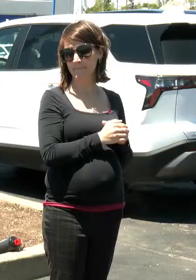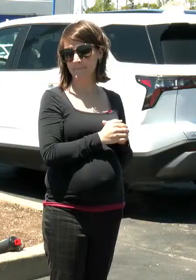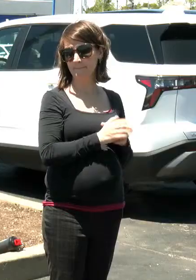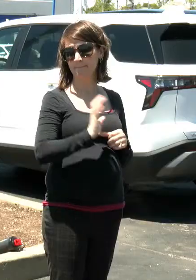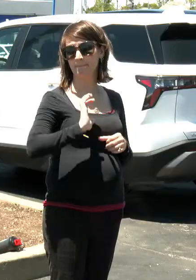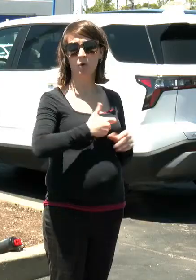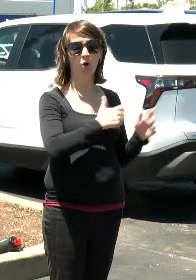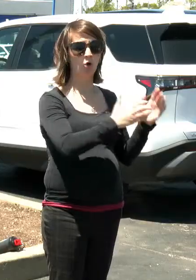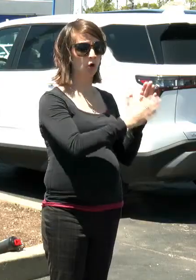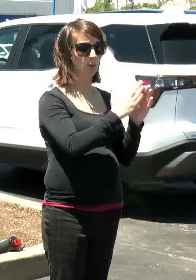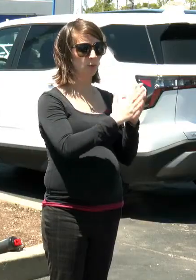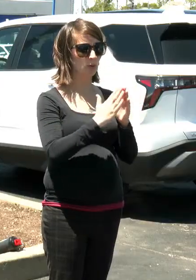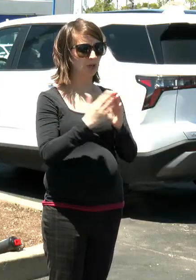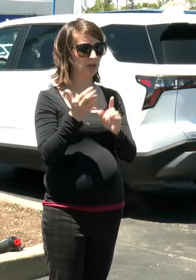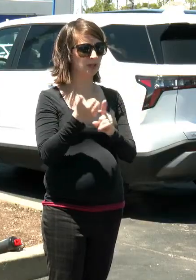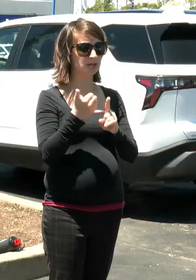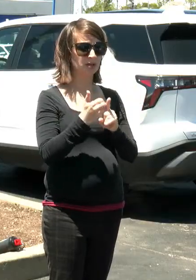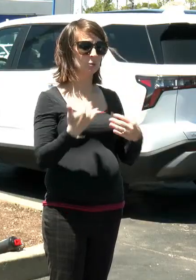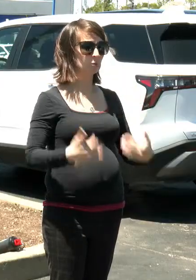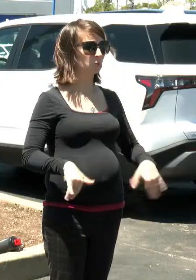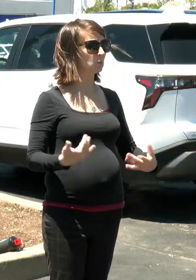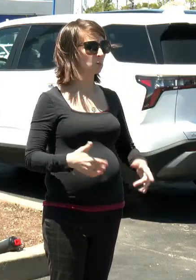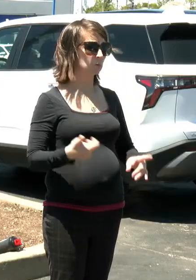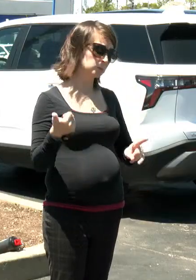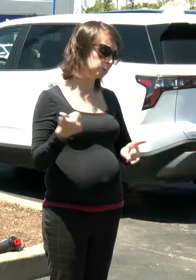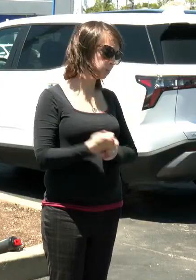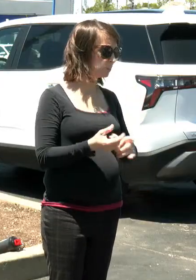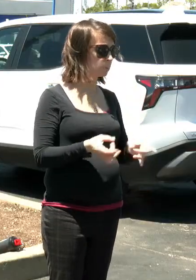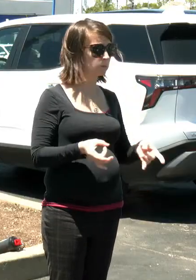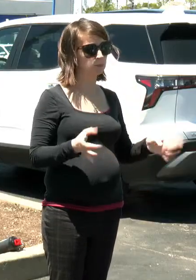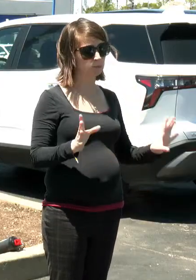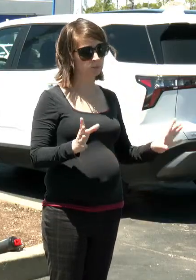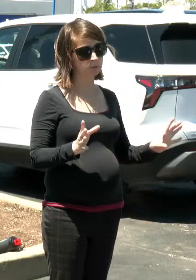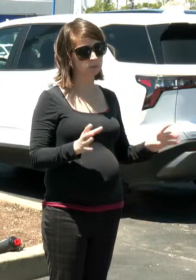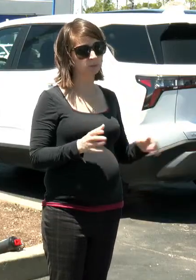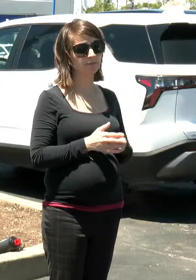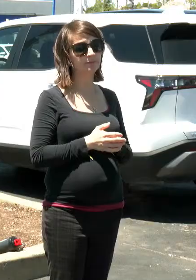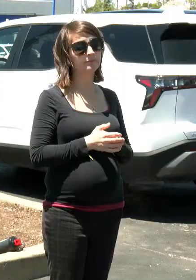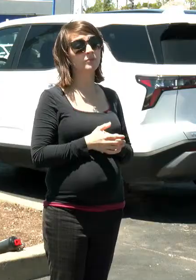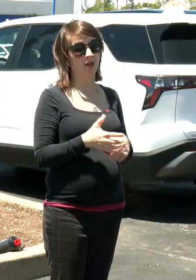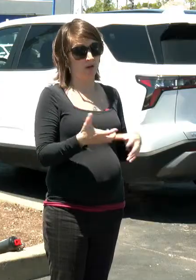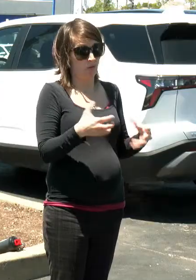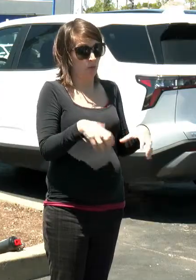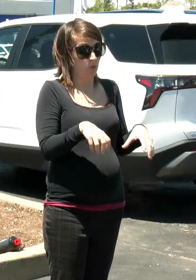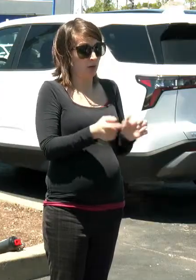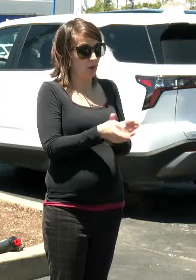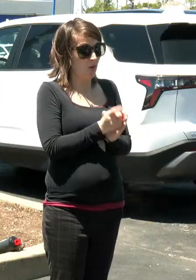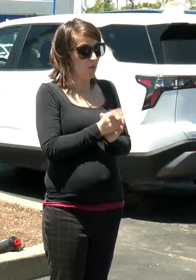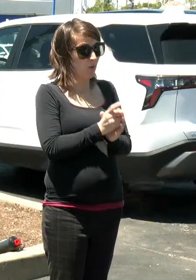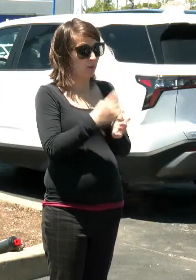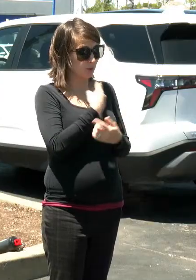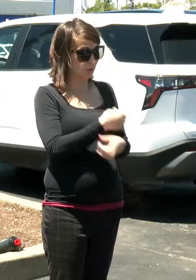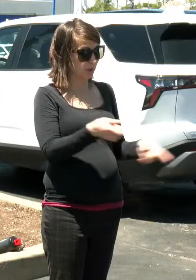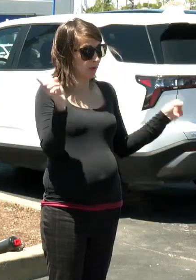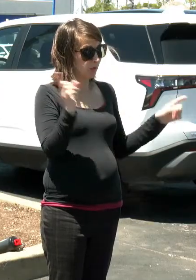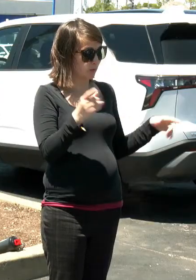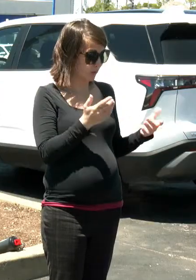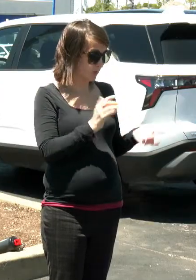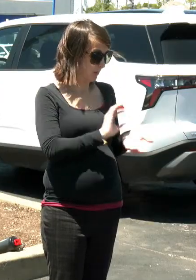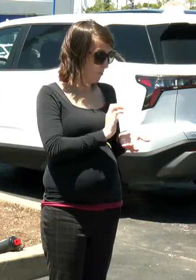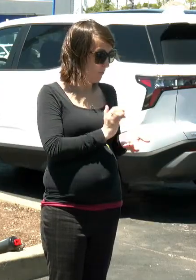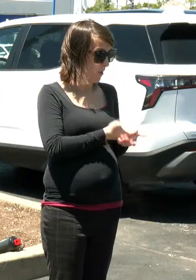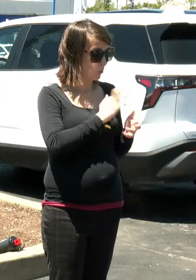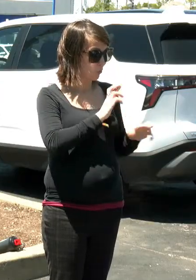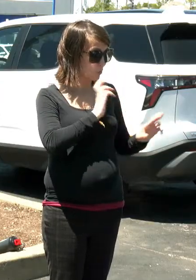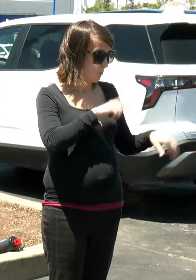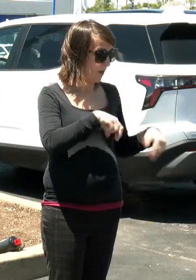our community has been hit incredibly hard. I want to just take a moment to say that the amount of response, the level of response